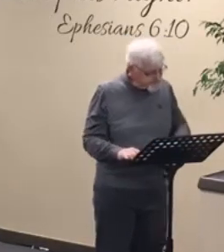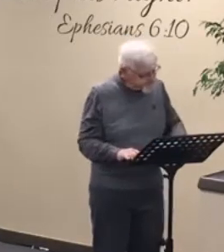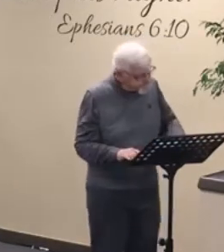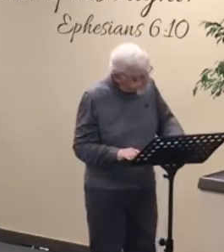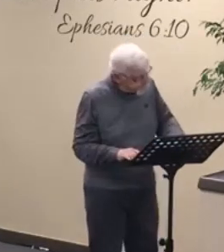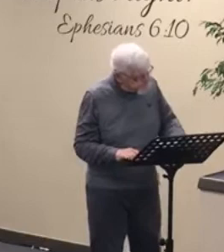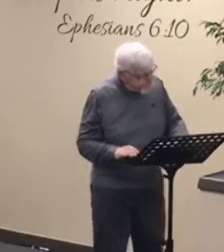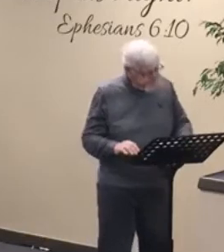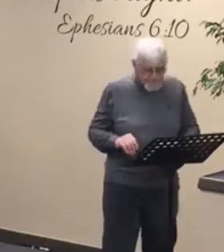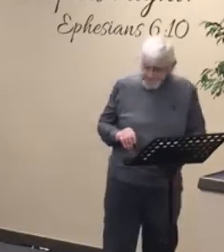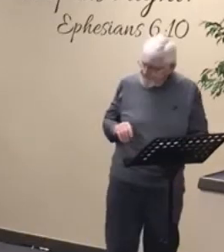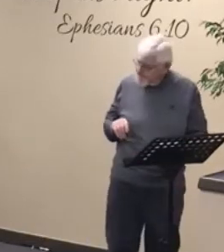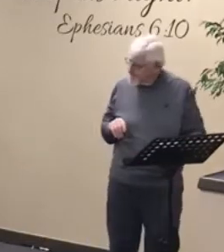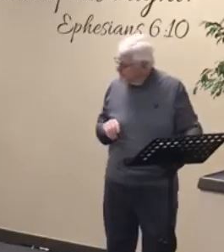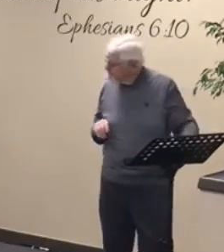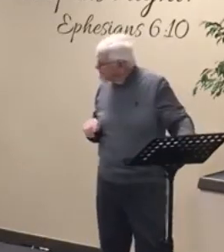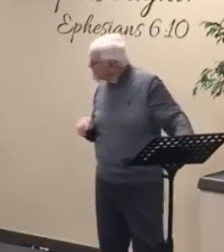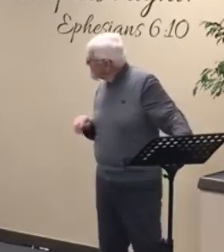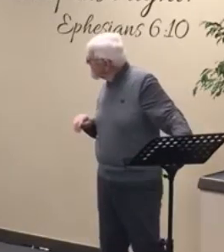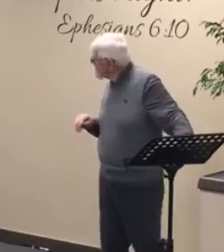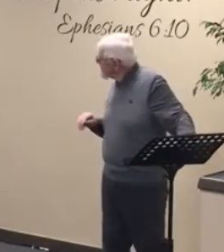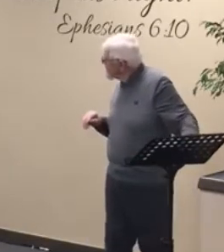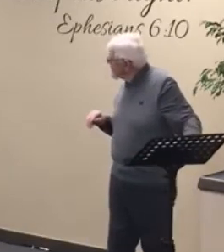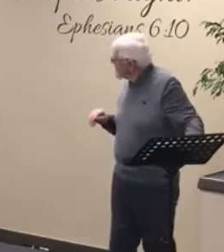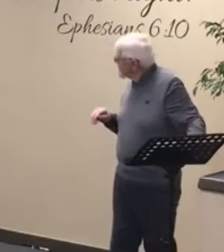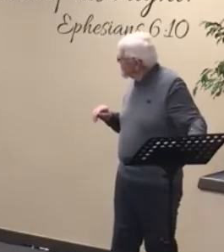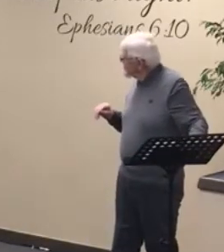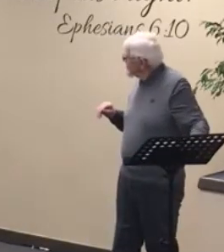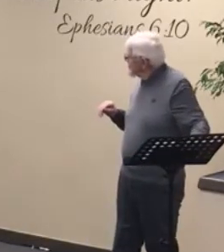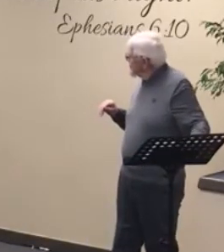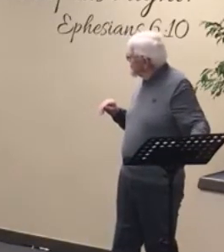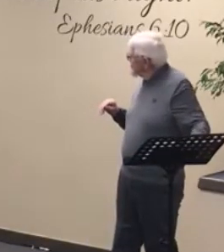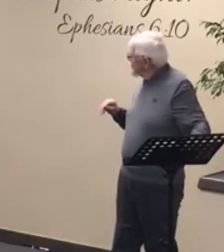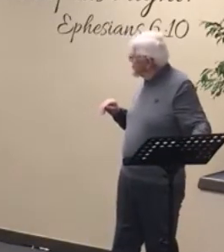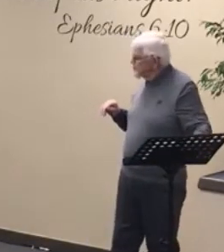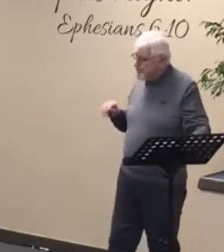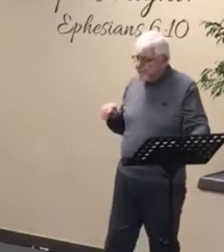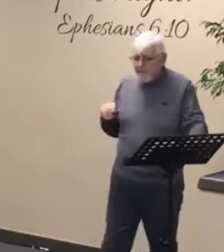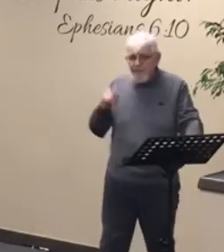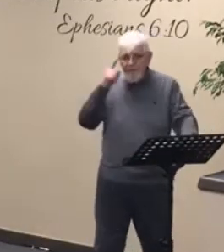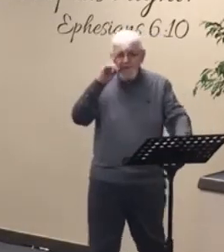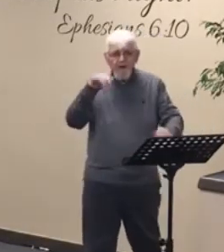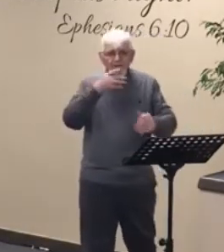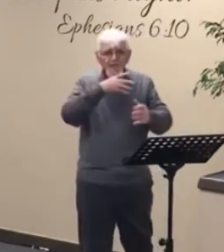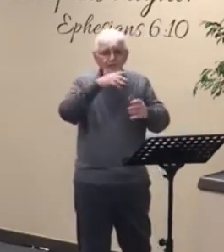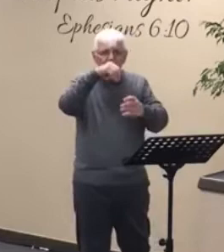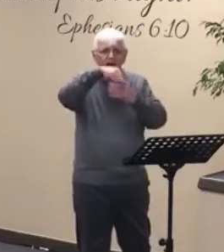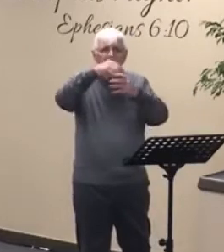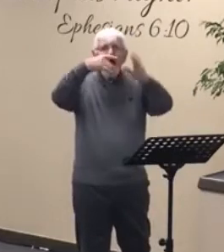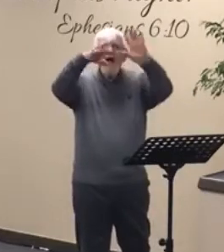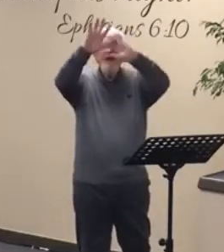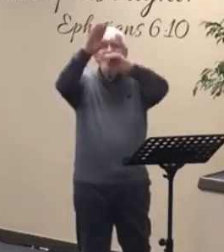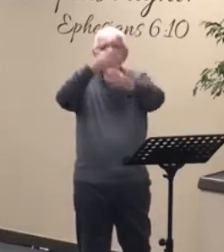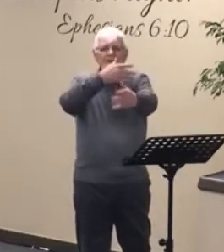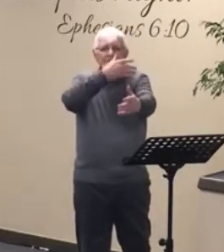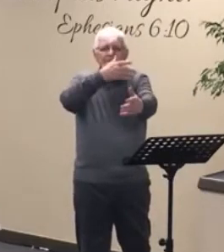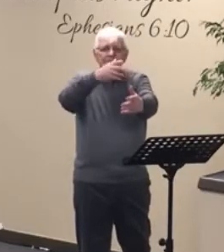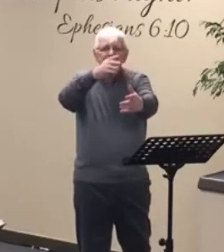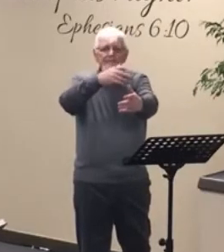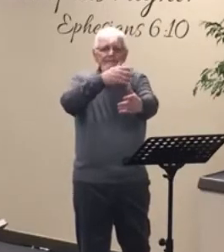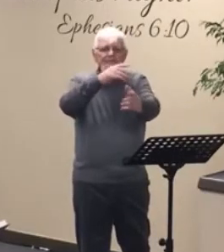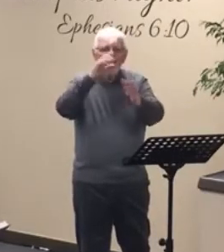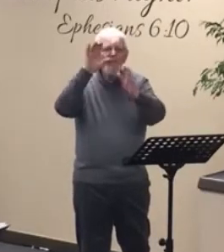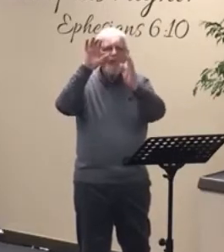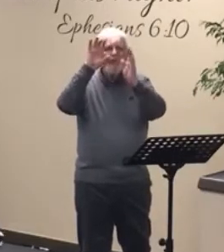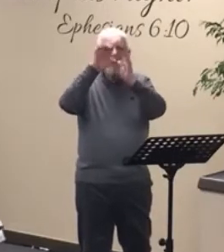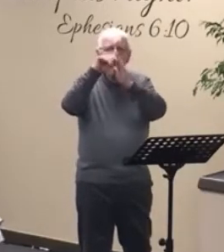I want you to do an experiment this morning. See if you can picture this song being sung in heaven. See if you can do that. See if that fits your understanding of